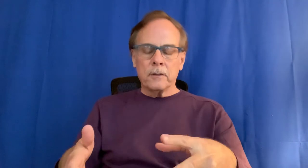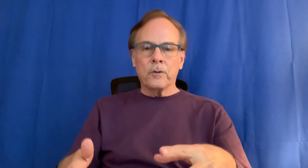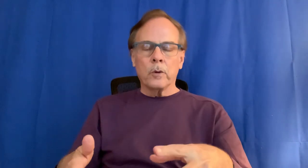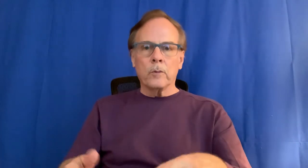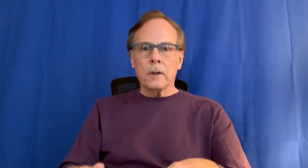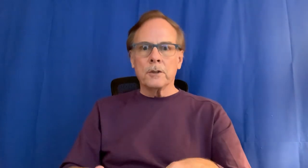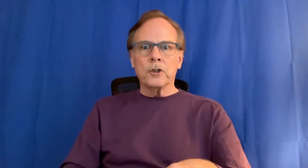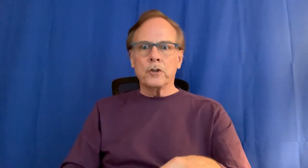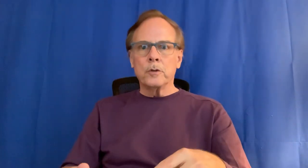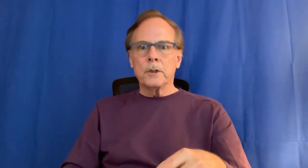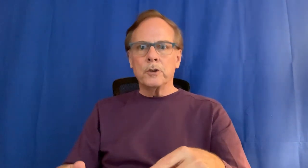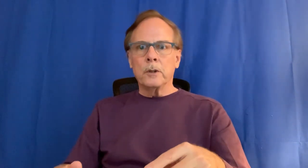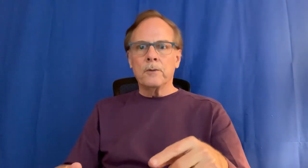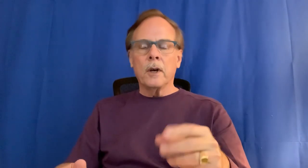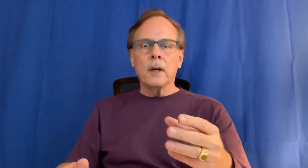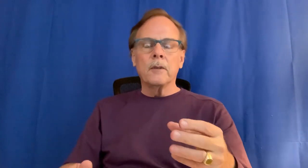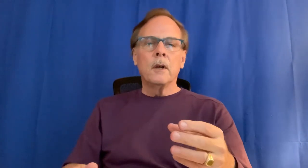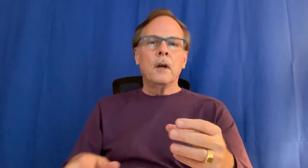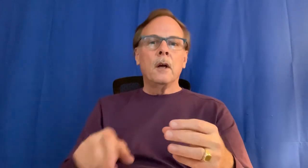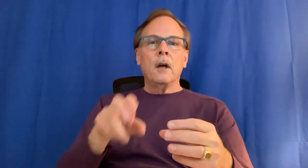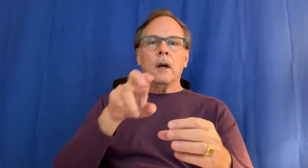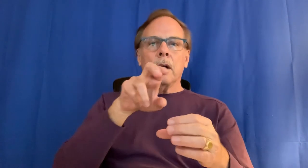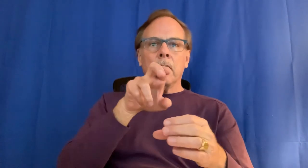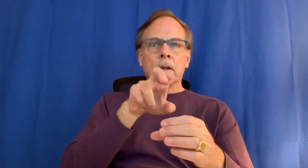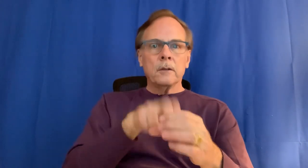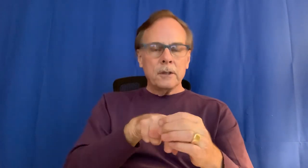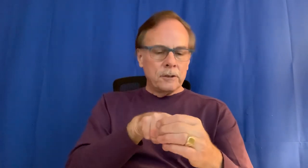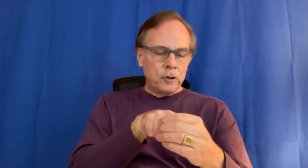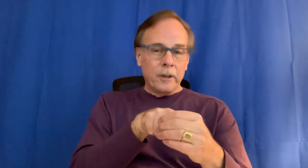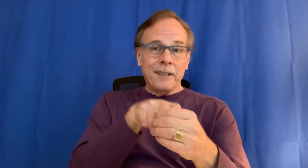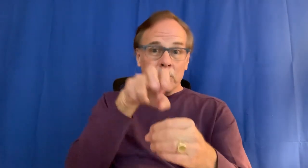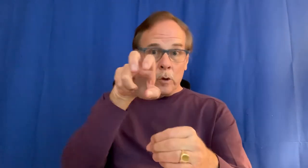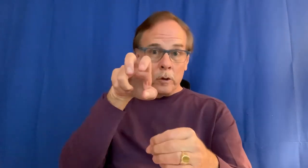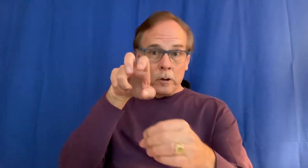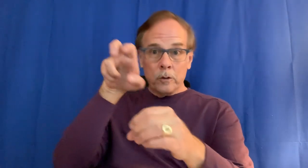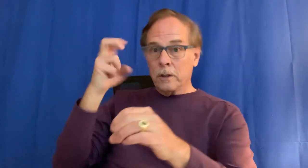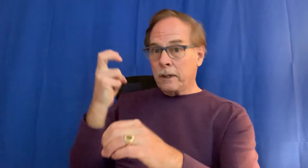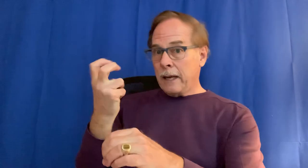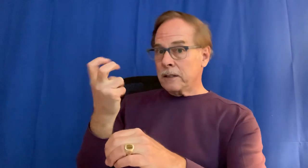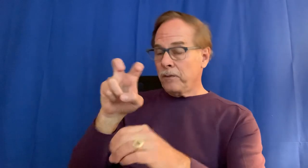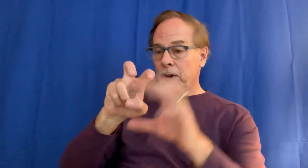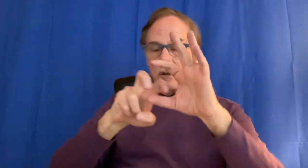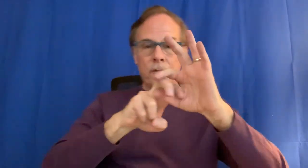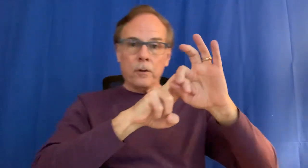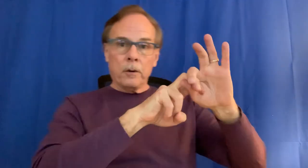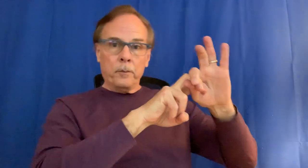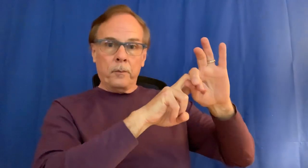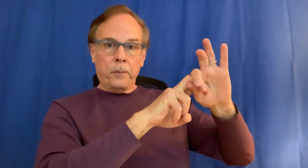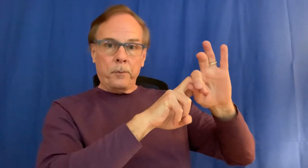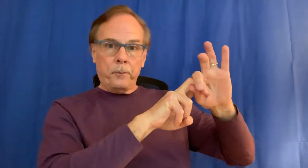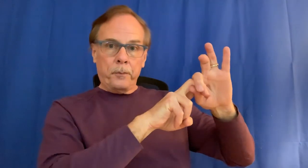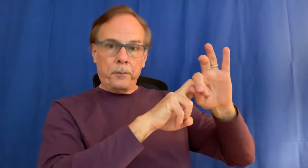for where this is used in Unit 5, this is you're in the roller coaster, the classifier for